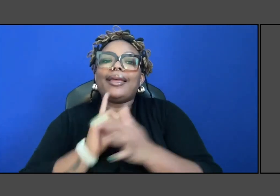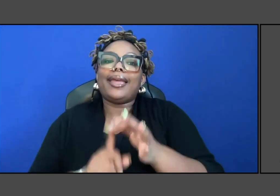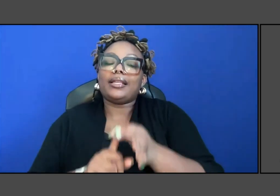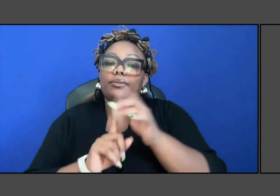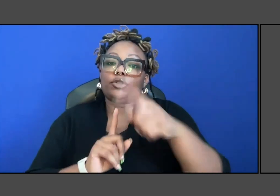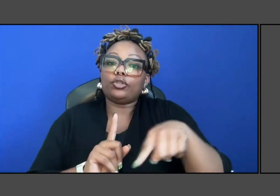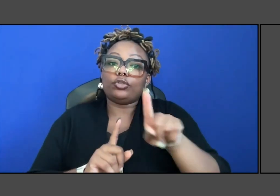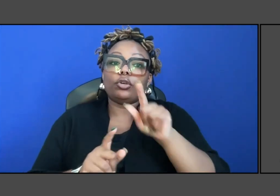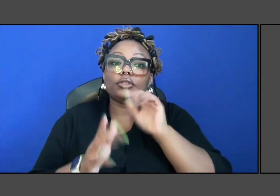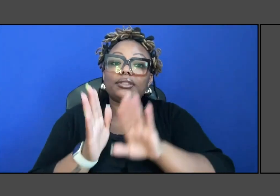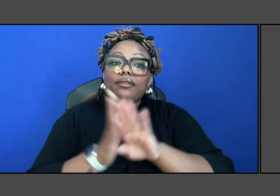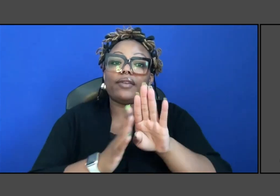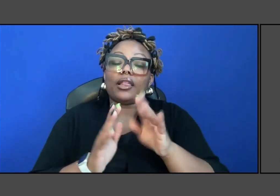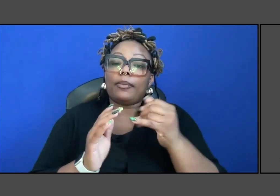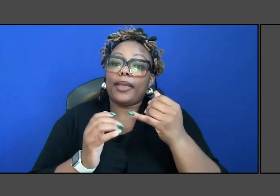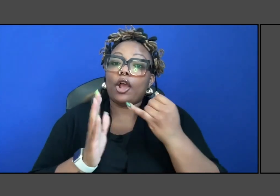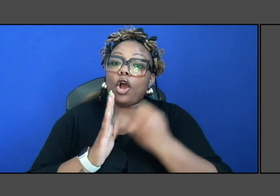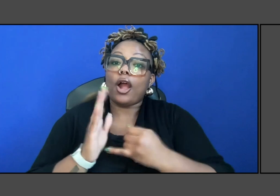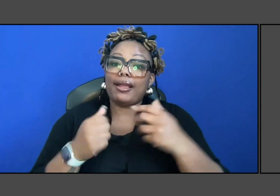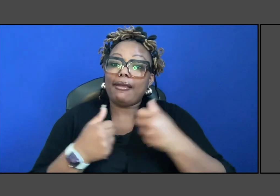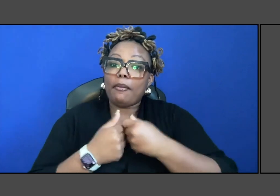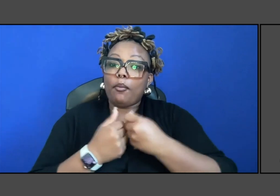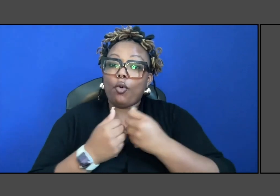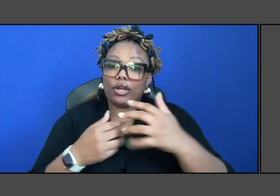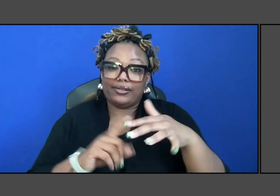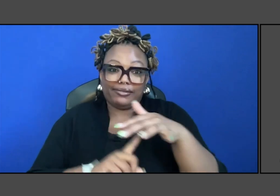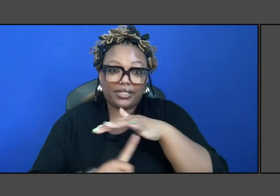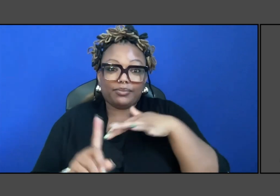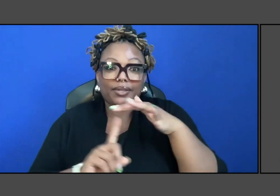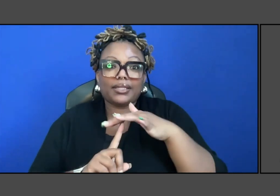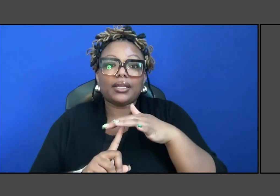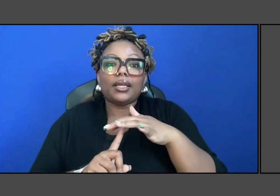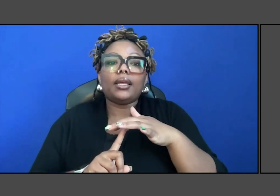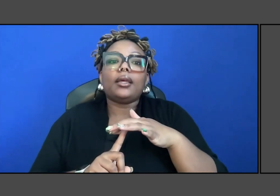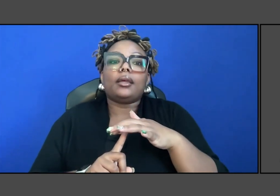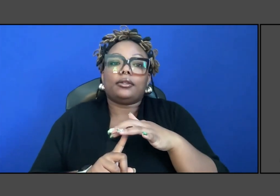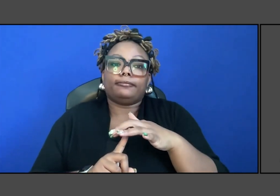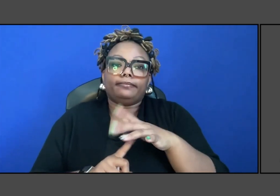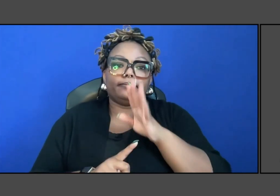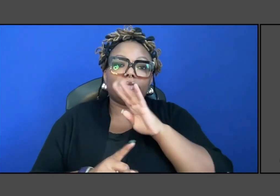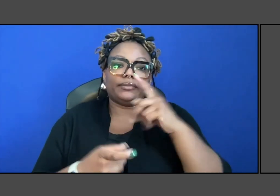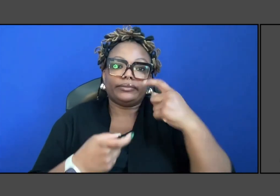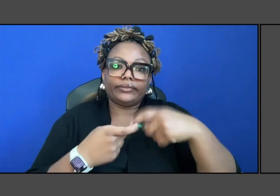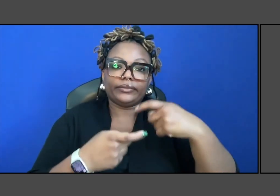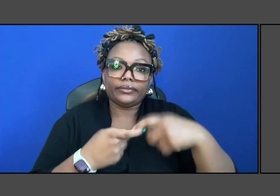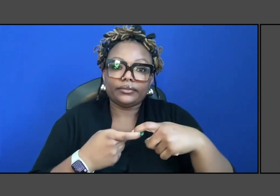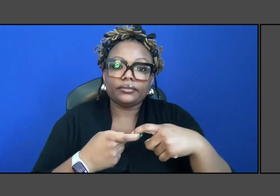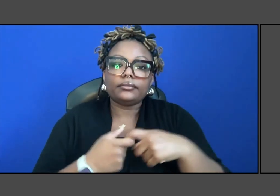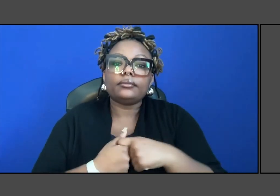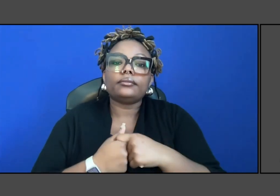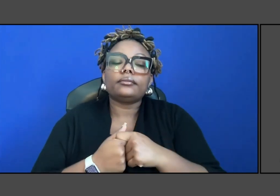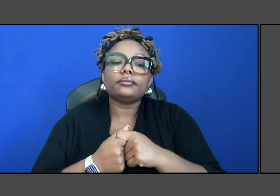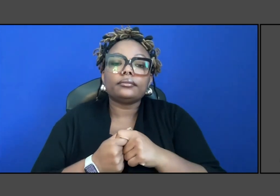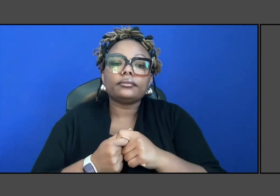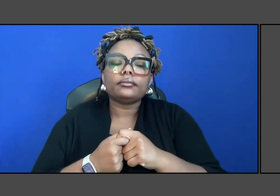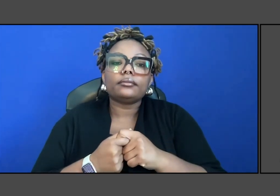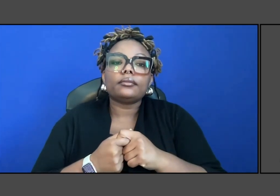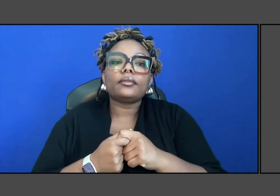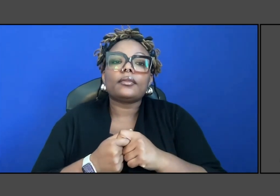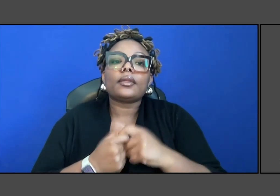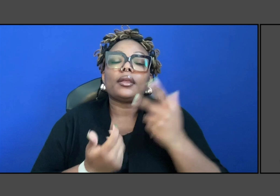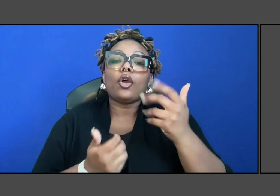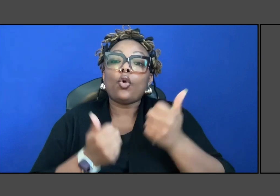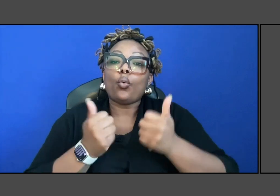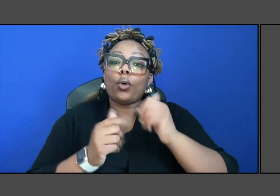art in border spaces, that estoy aquí pero soy de allá space, what cultural